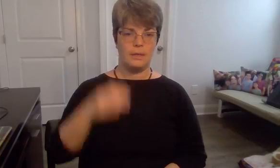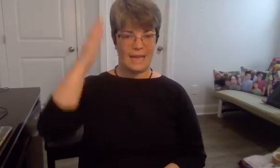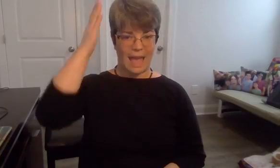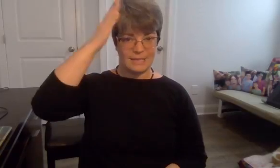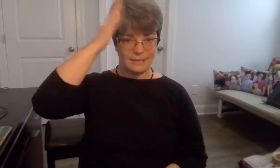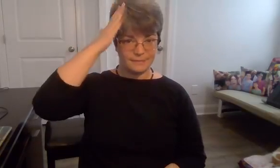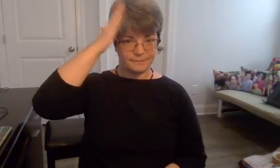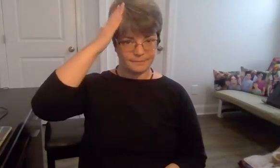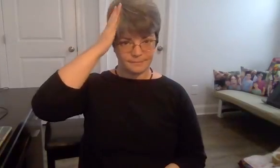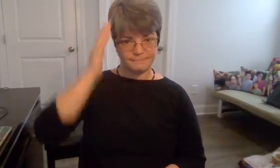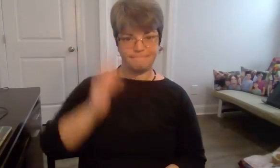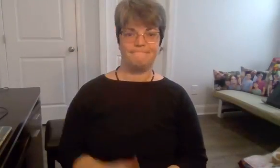hat.